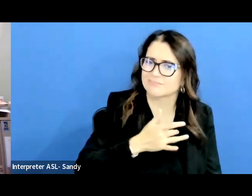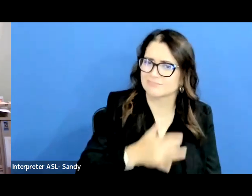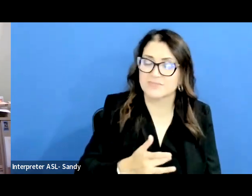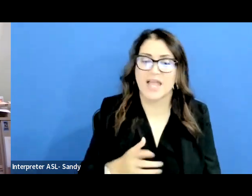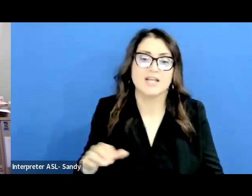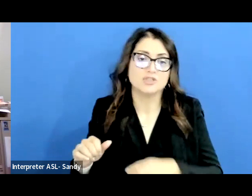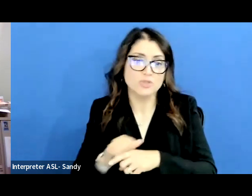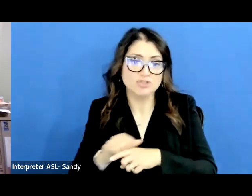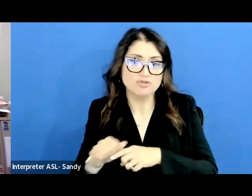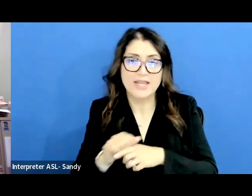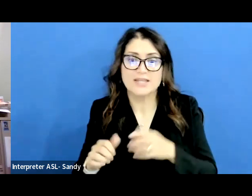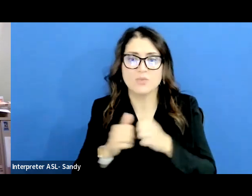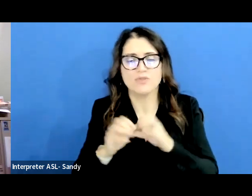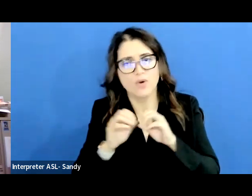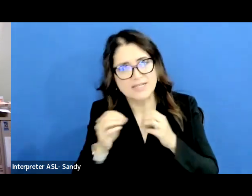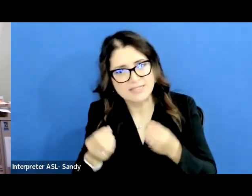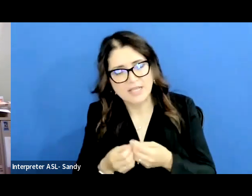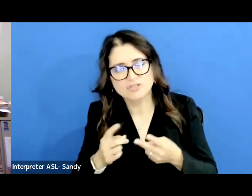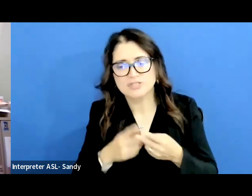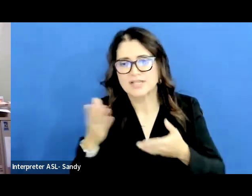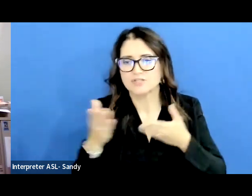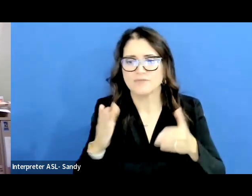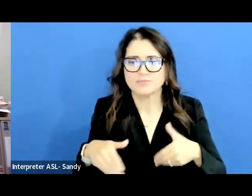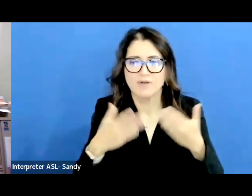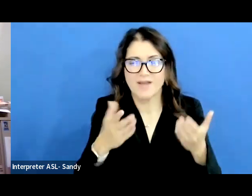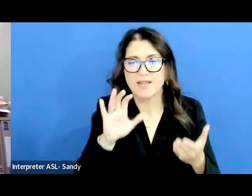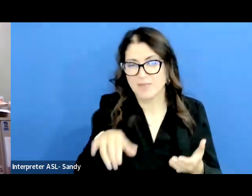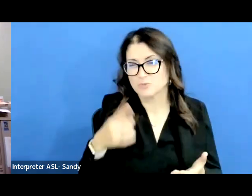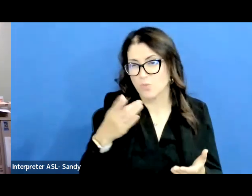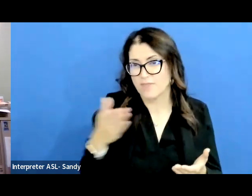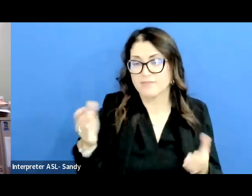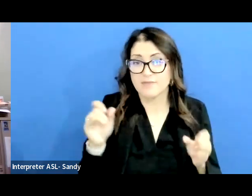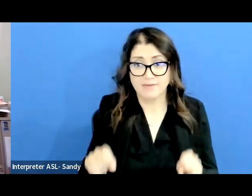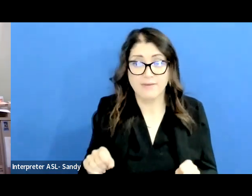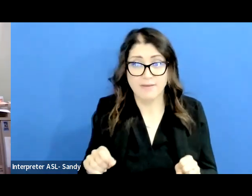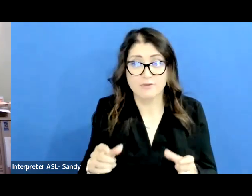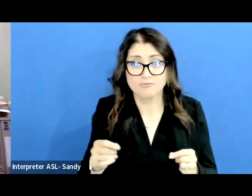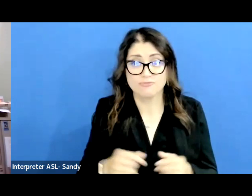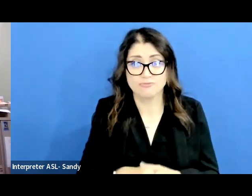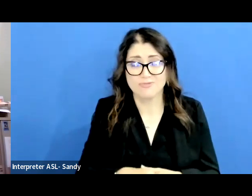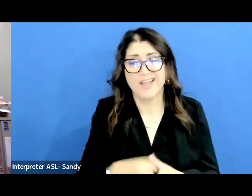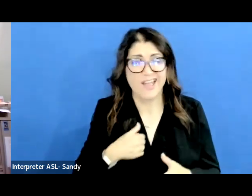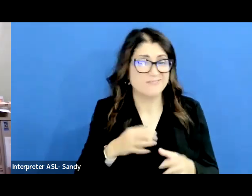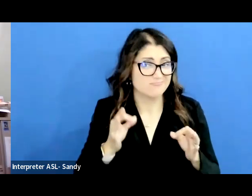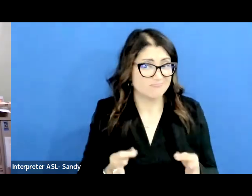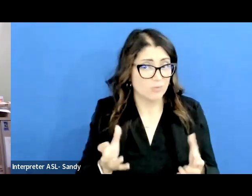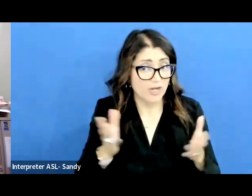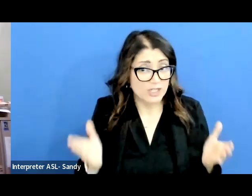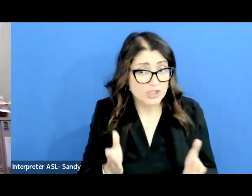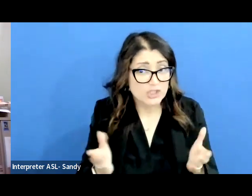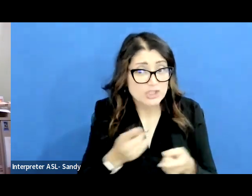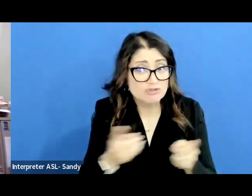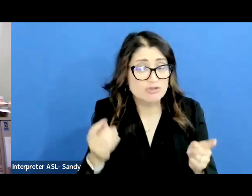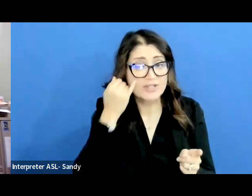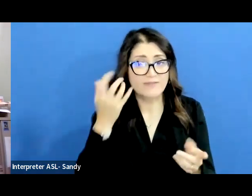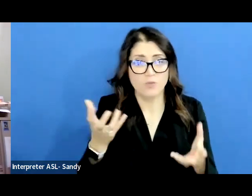with organizations and service providers, that's one thing you could do. I definitely would encourage you, if you want some more follow-up